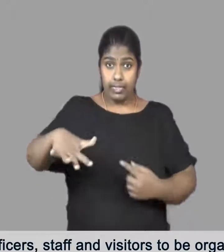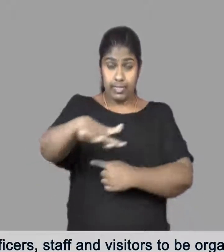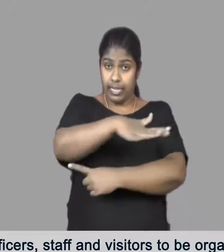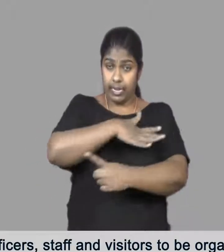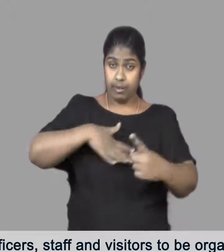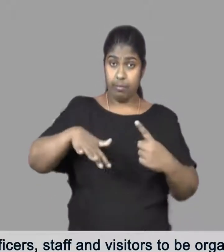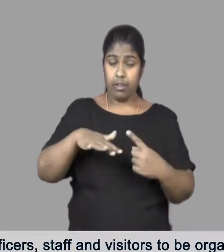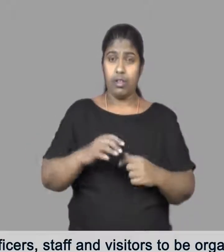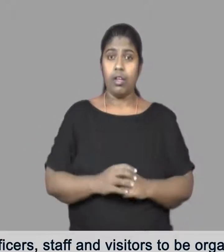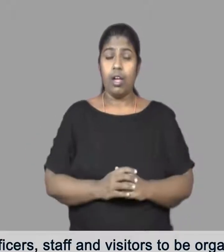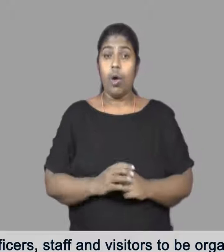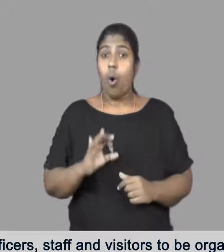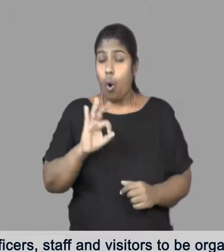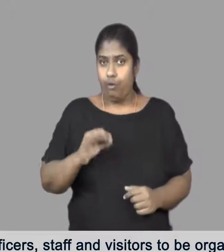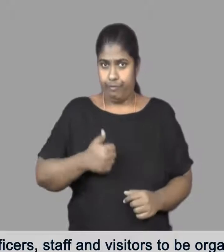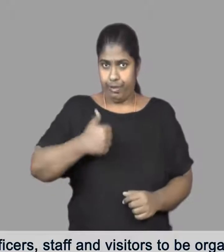Preferably separate